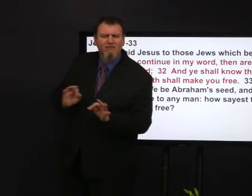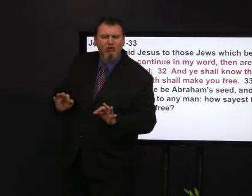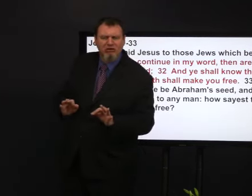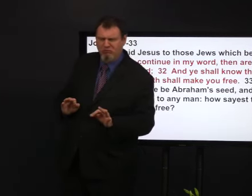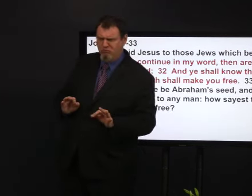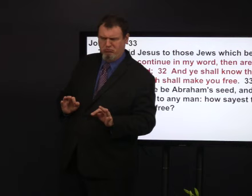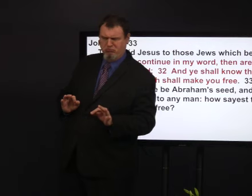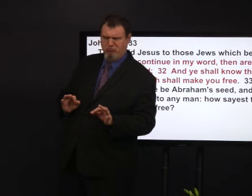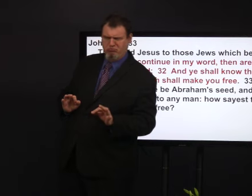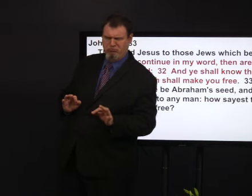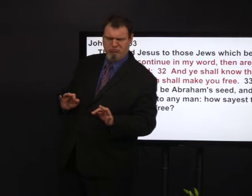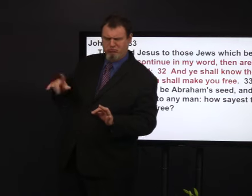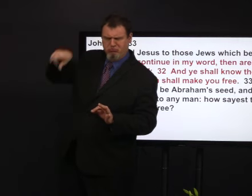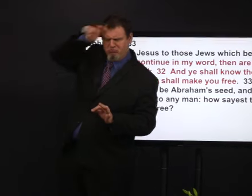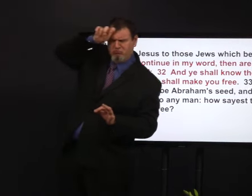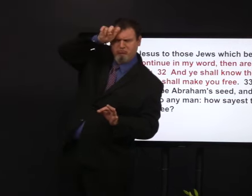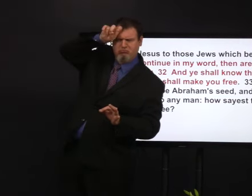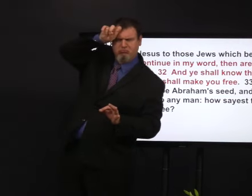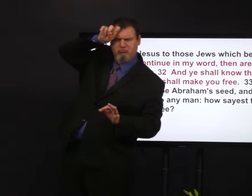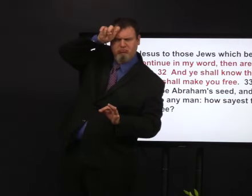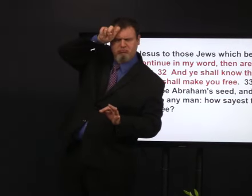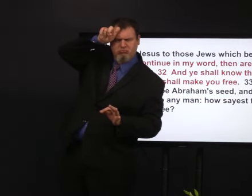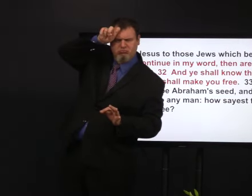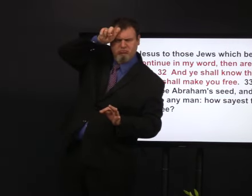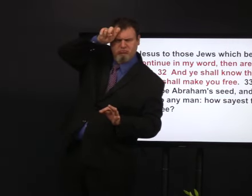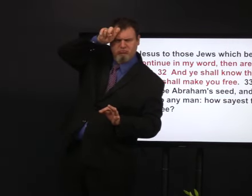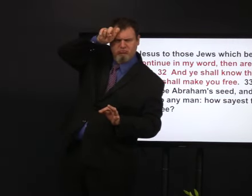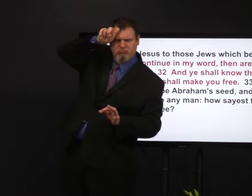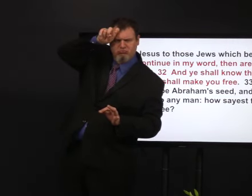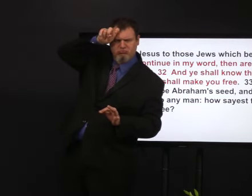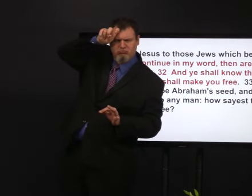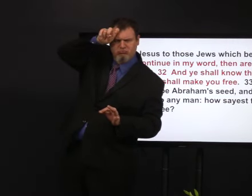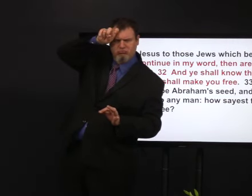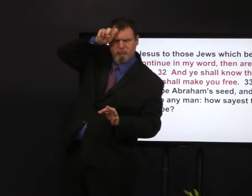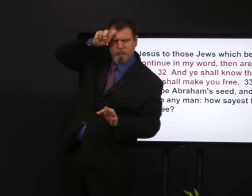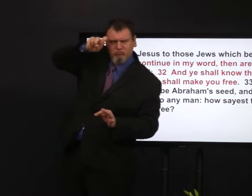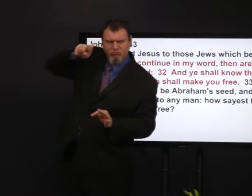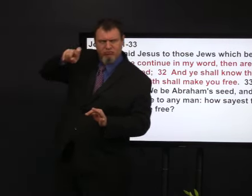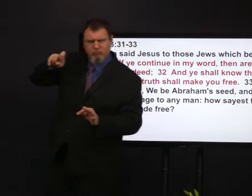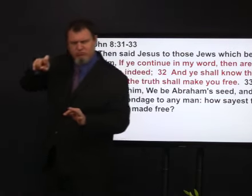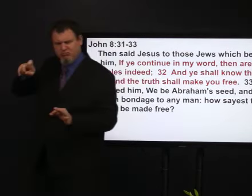Why are you saying we need to be free? And they were puzzled by this.